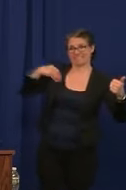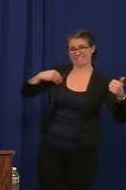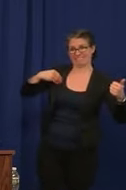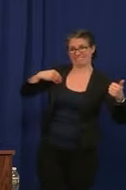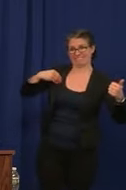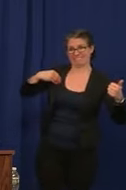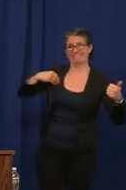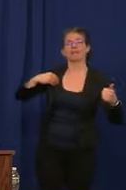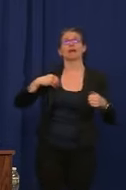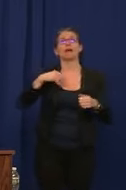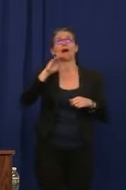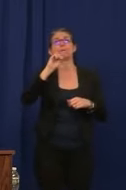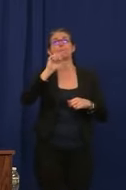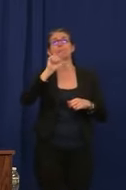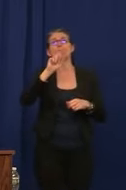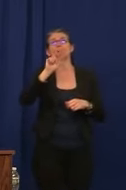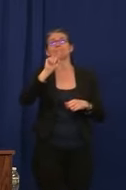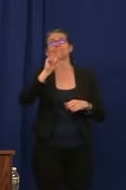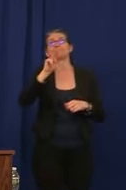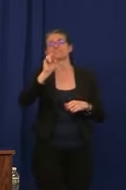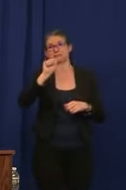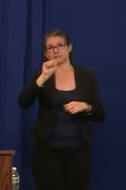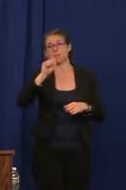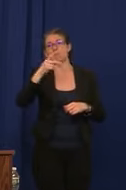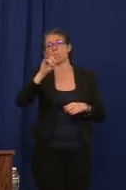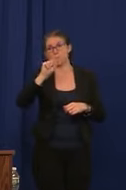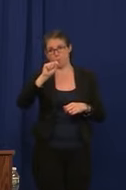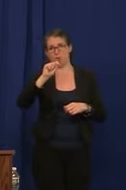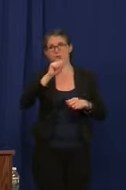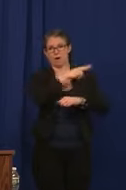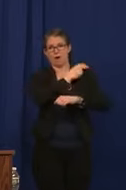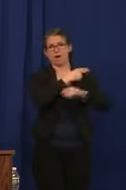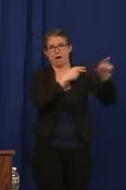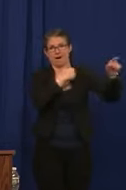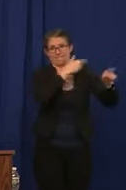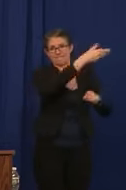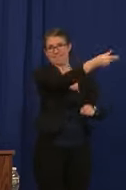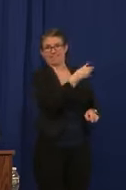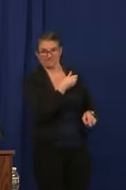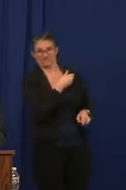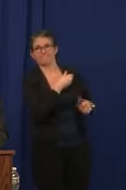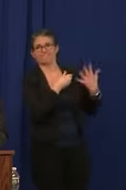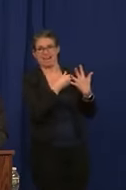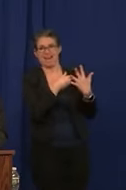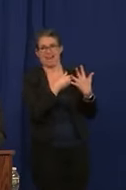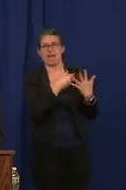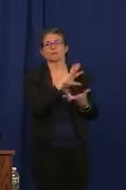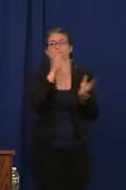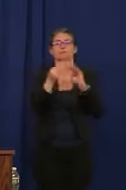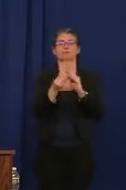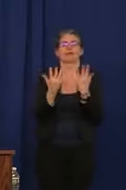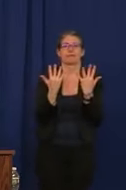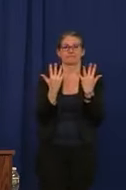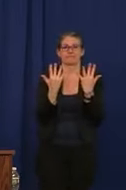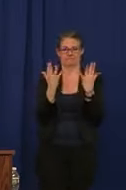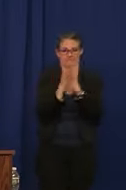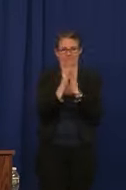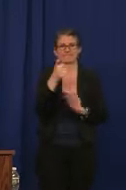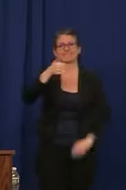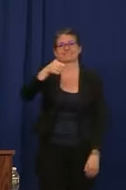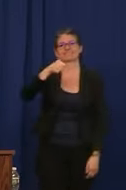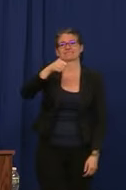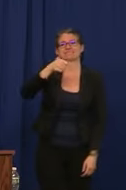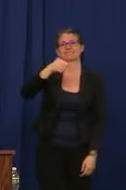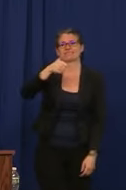effectively tripling what we were originally given by the federal government. We've started deploying those to high-risk